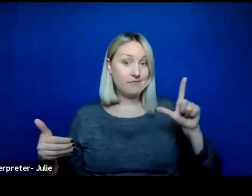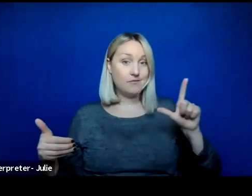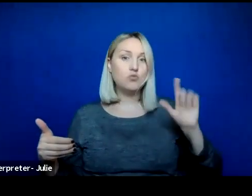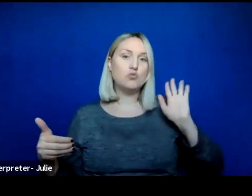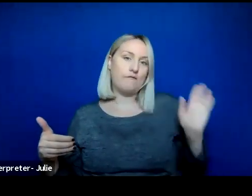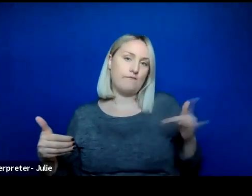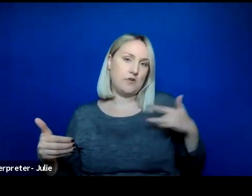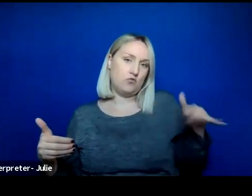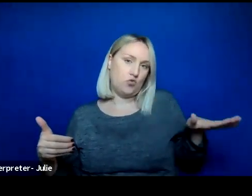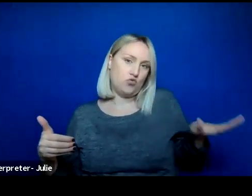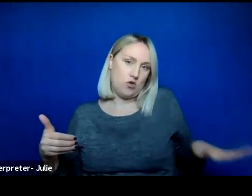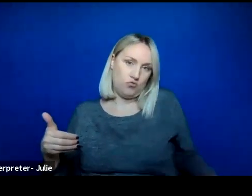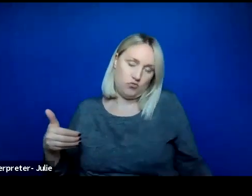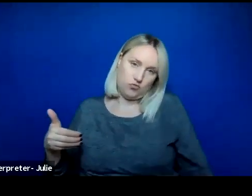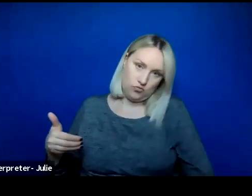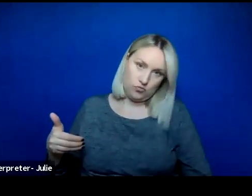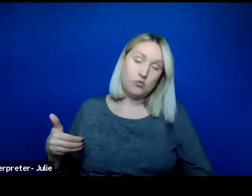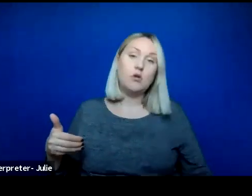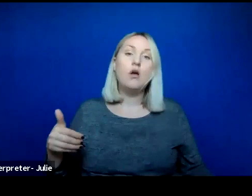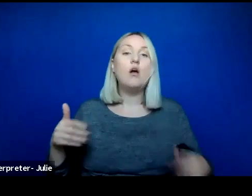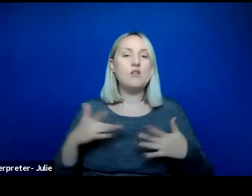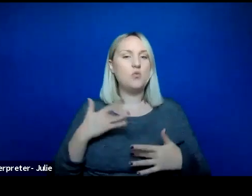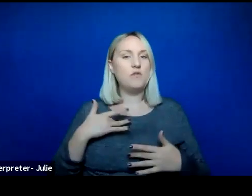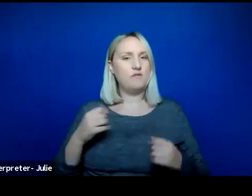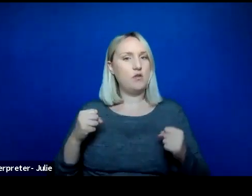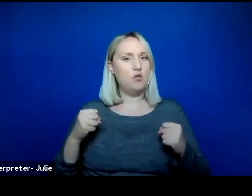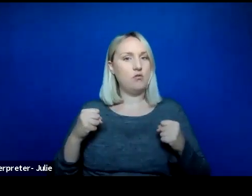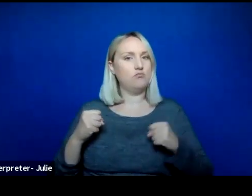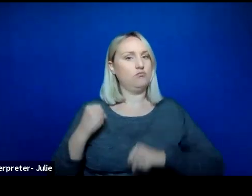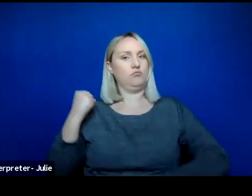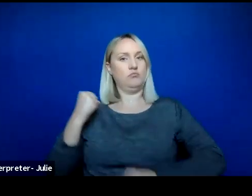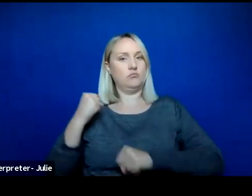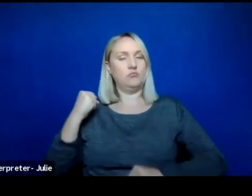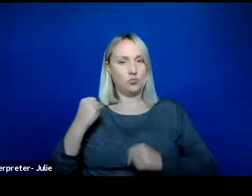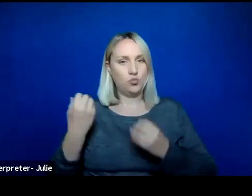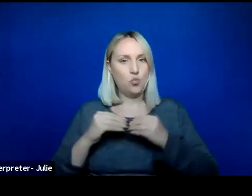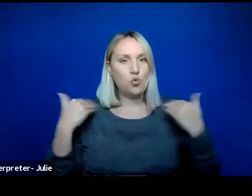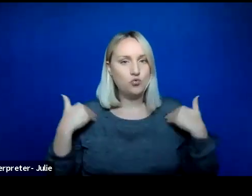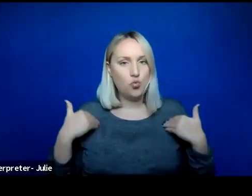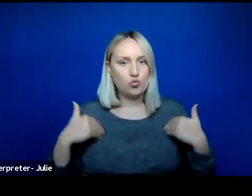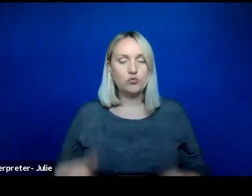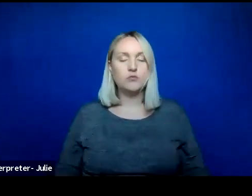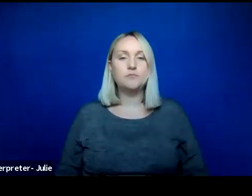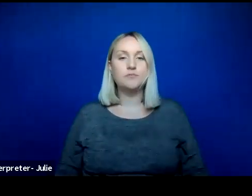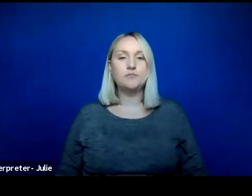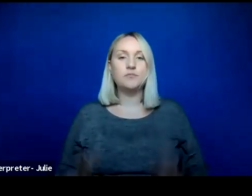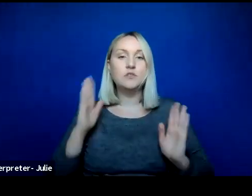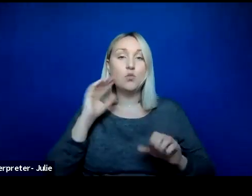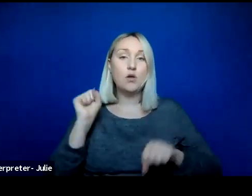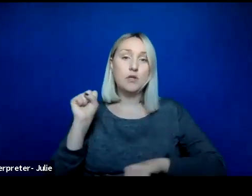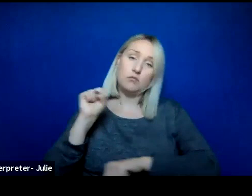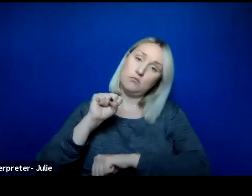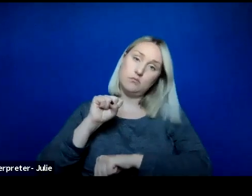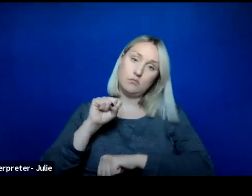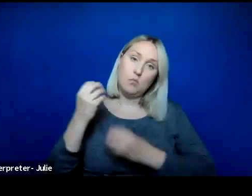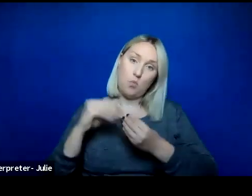ground. This may cause a deeper stretch in the neck or the shoulders. Again, we're still tilted here a little bit to the left.